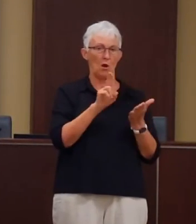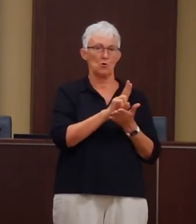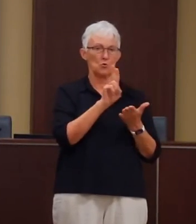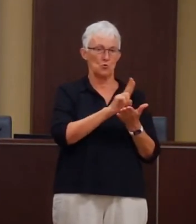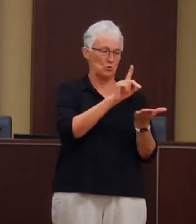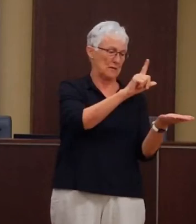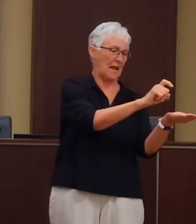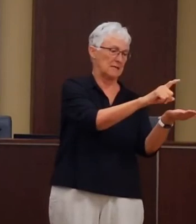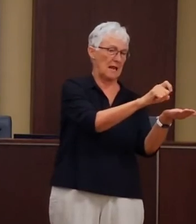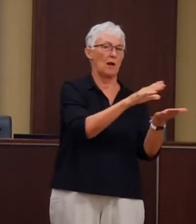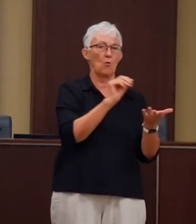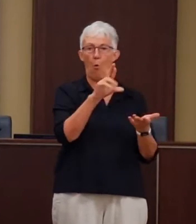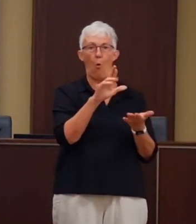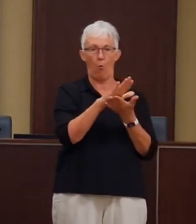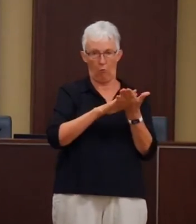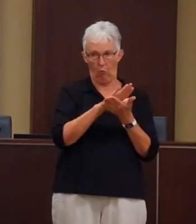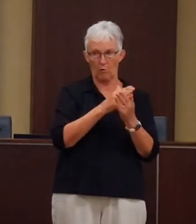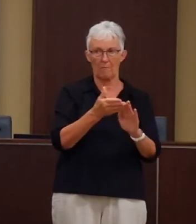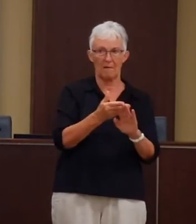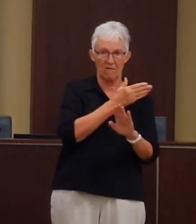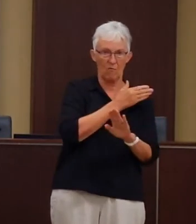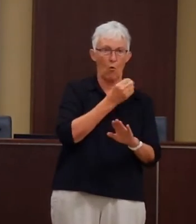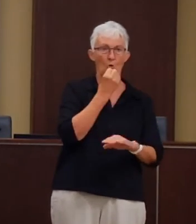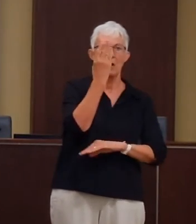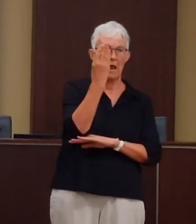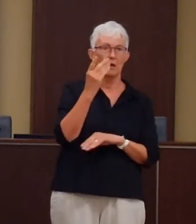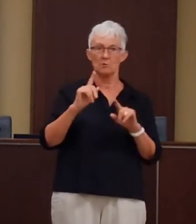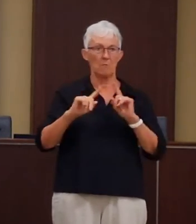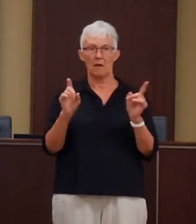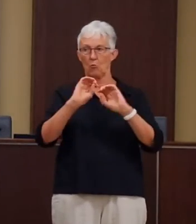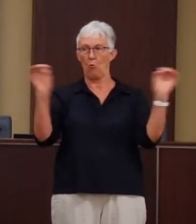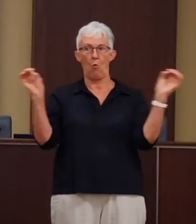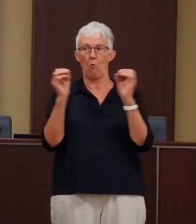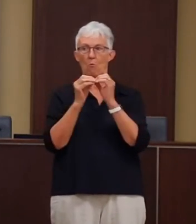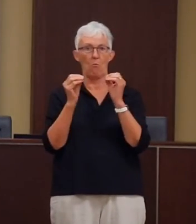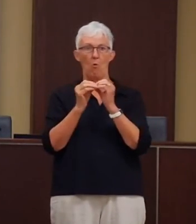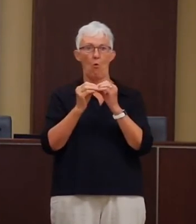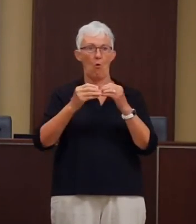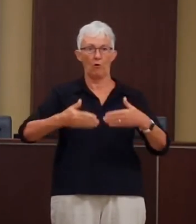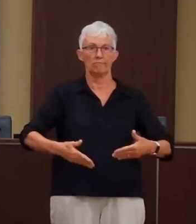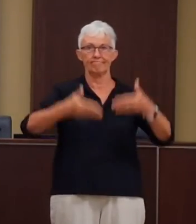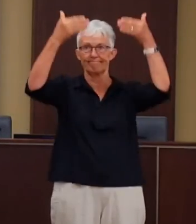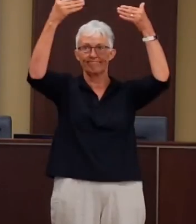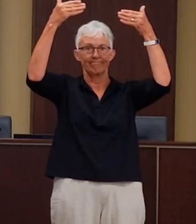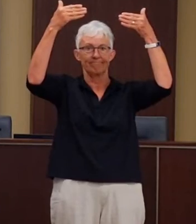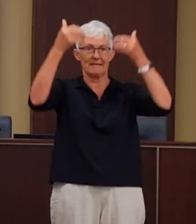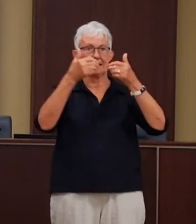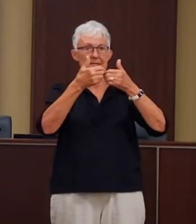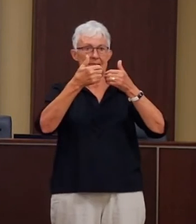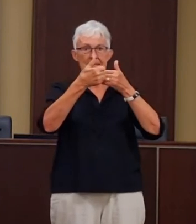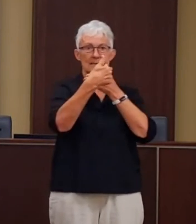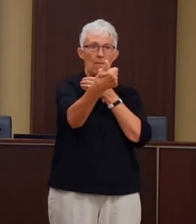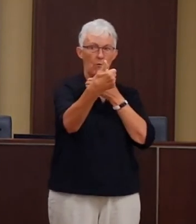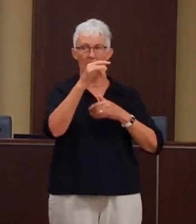Well, that's a highlight of our proposed changes in our proposed Safe Return to School Plan for